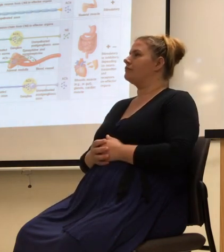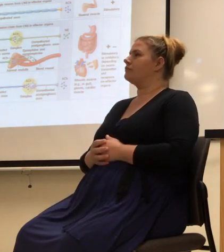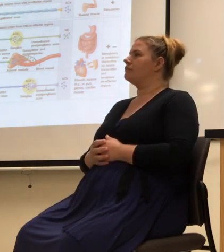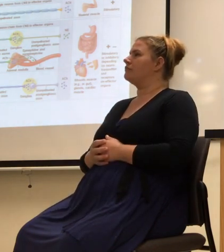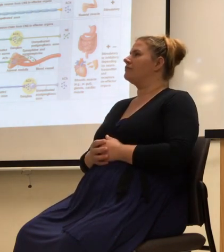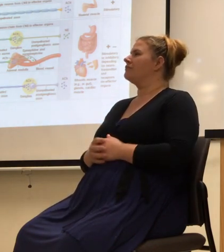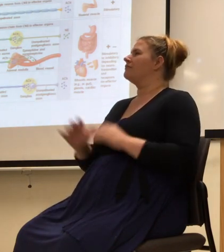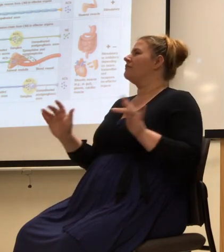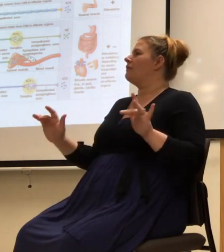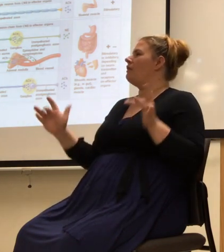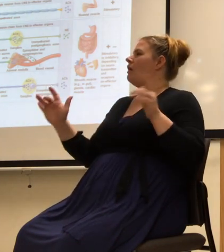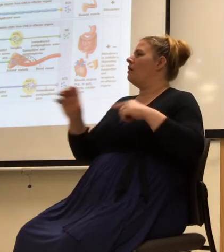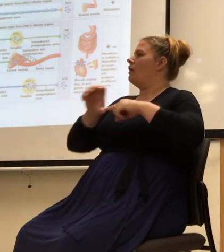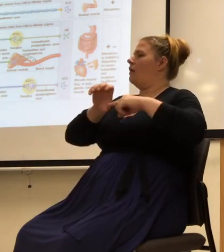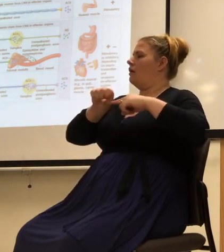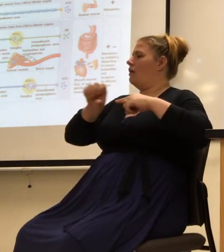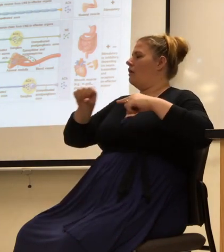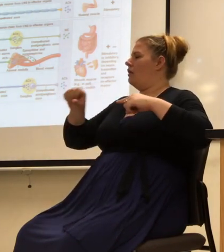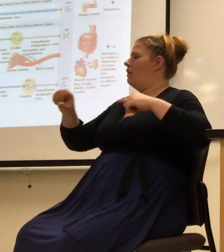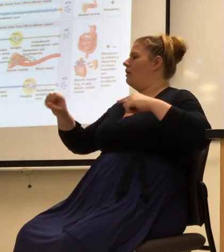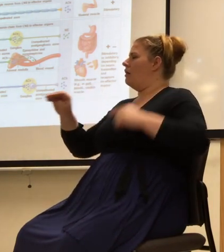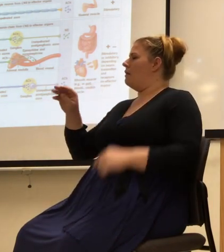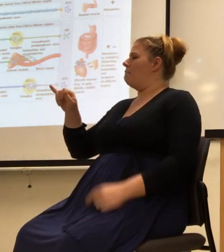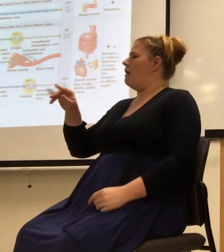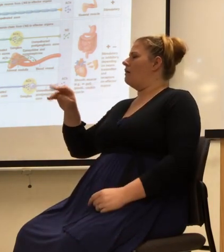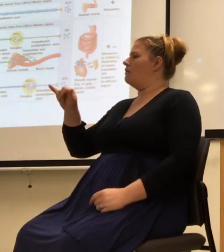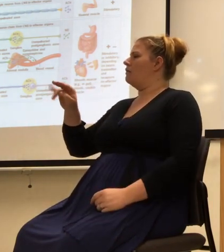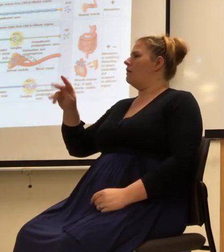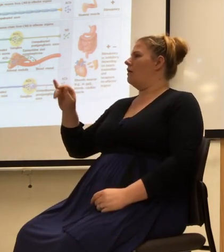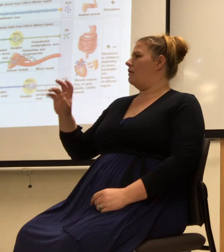Lightly myelinated, second one short.